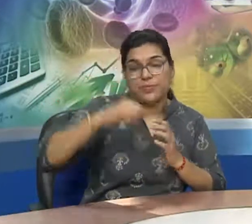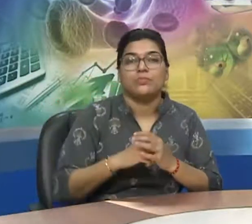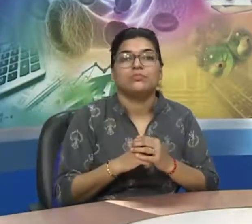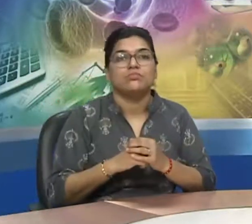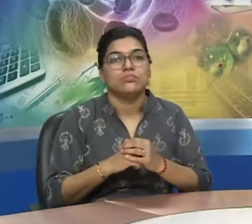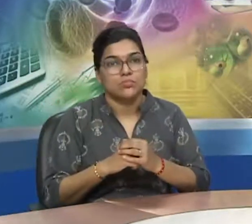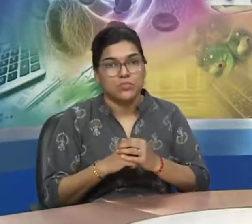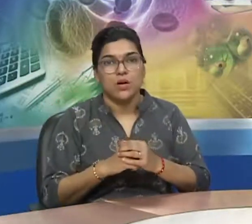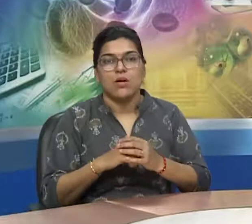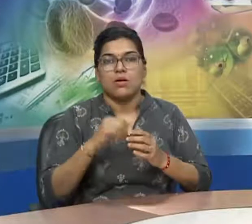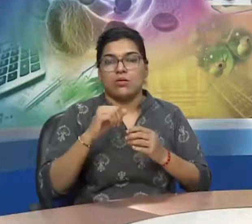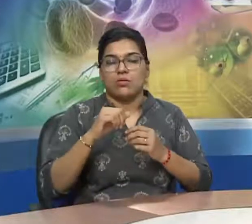Ninth phrase,